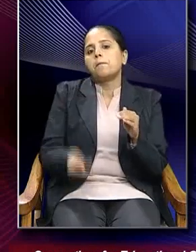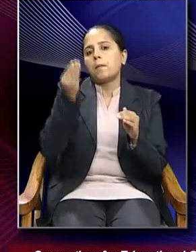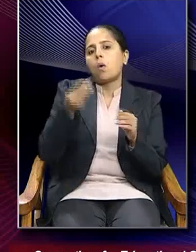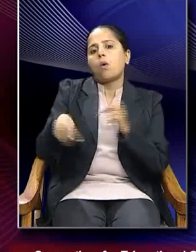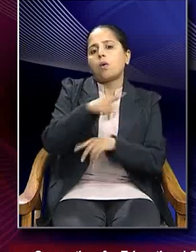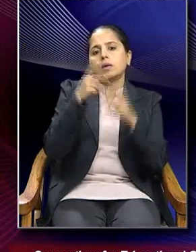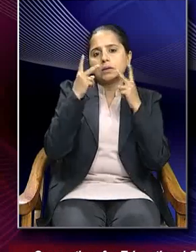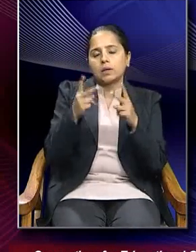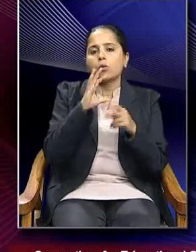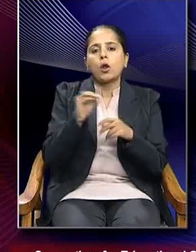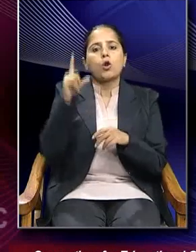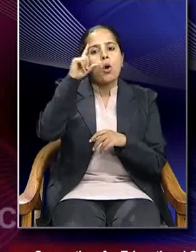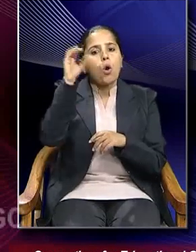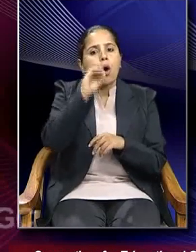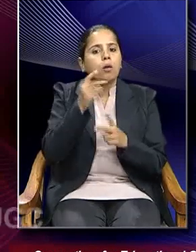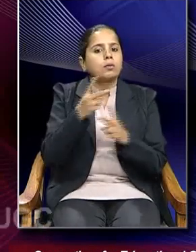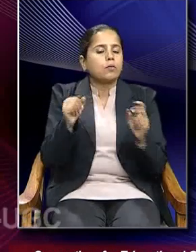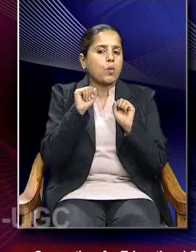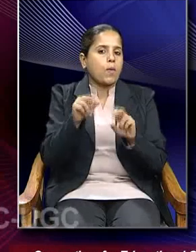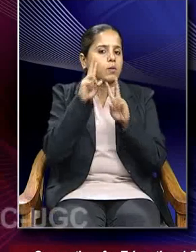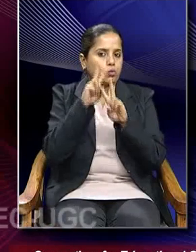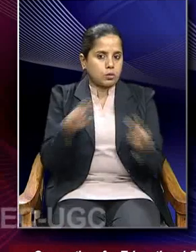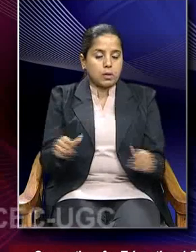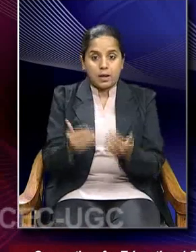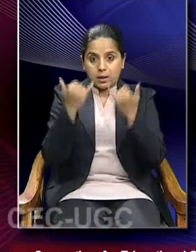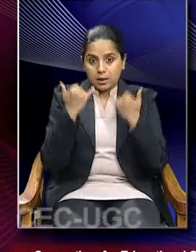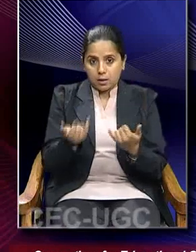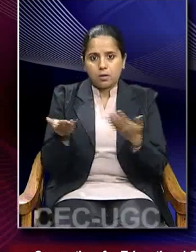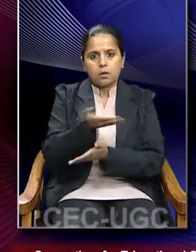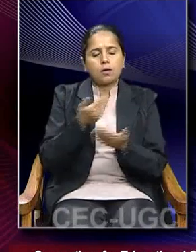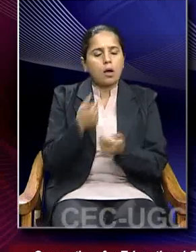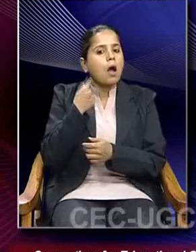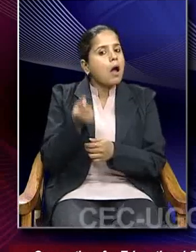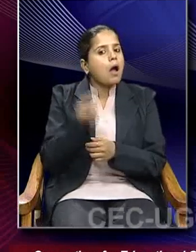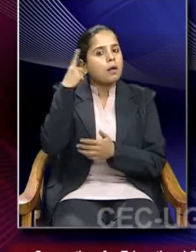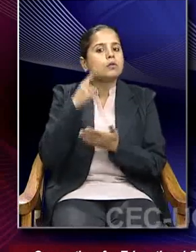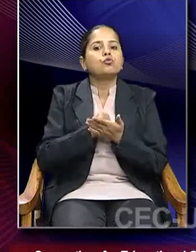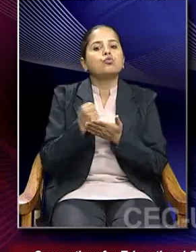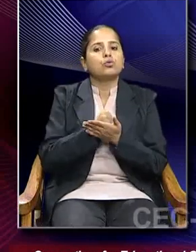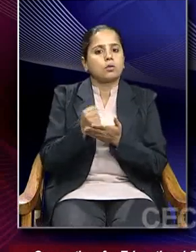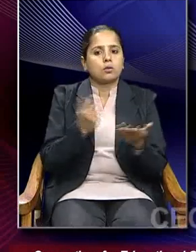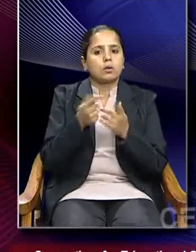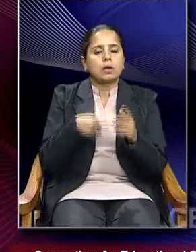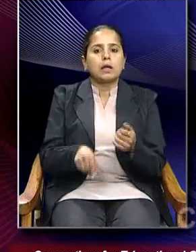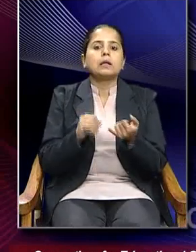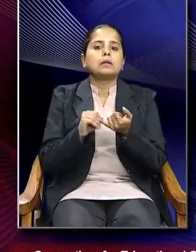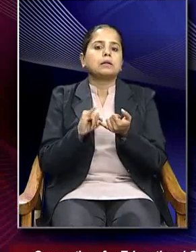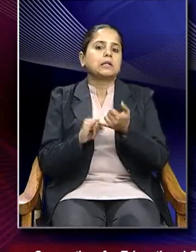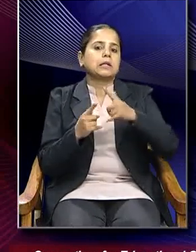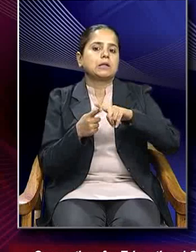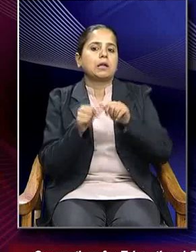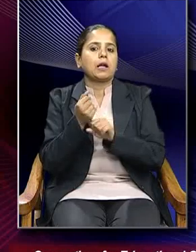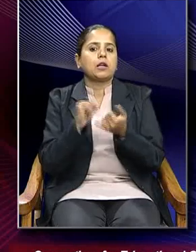the objective of the research. Now, we'll try to understand the stages in the